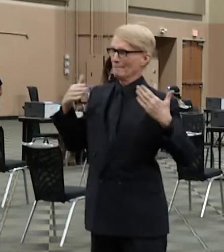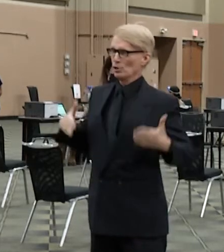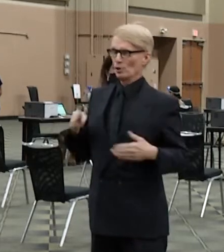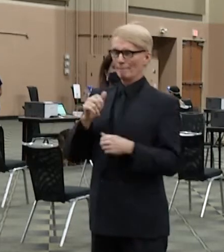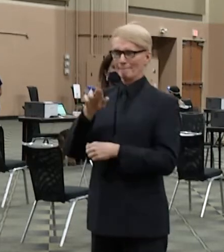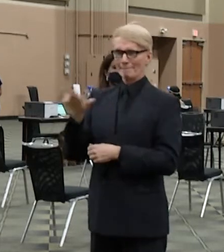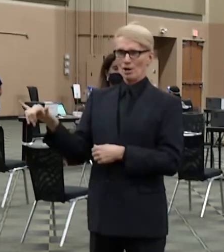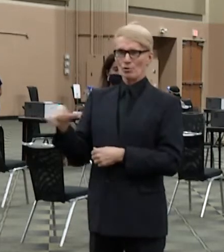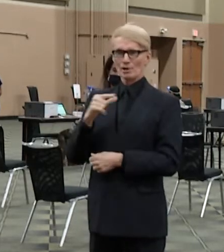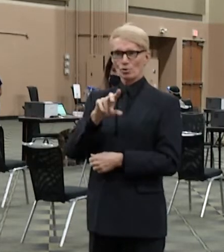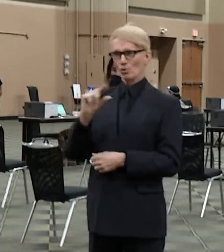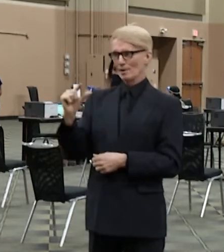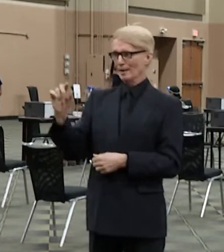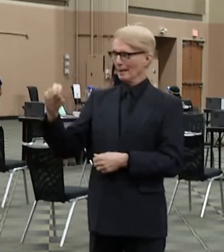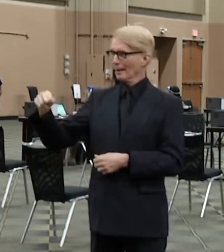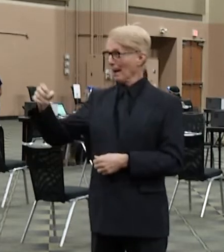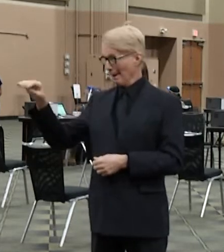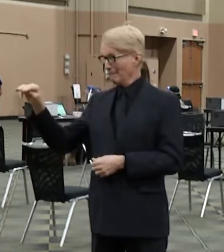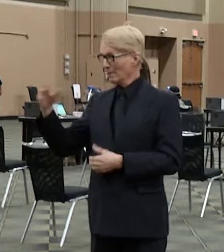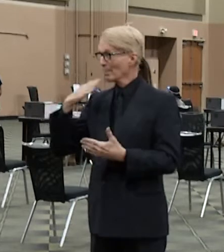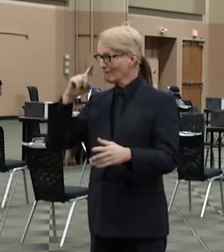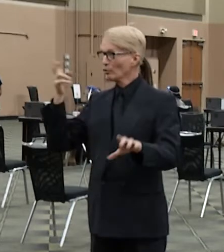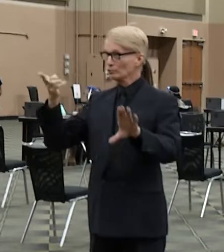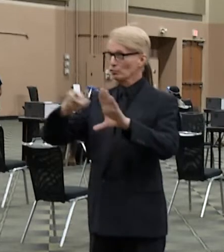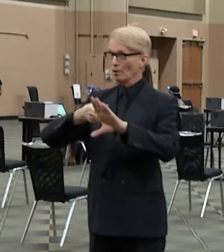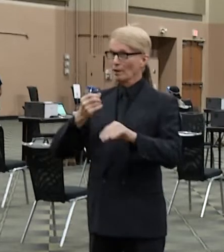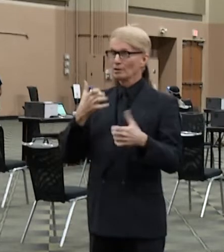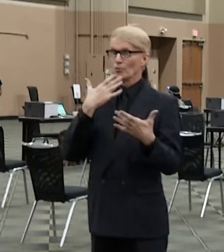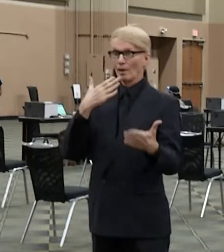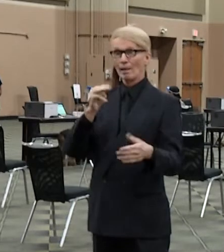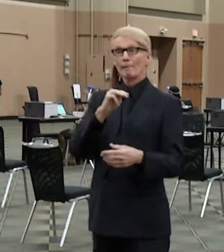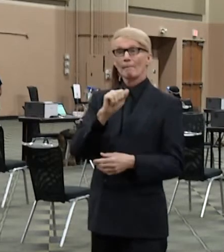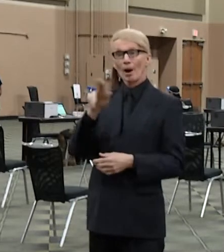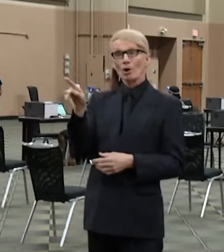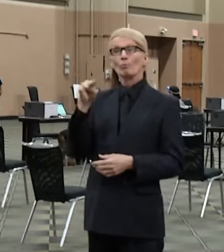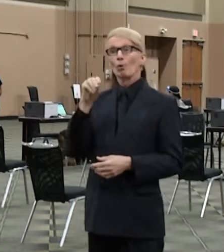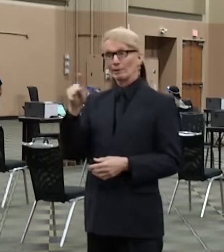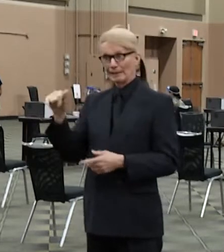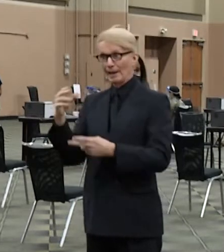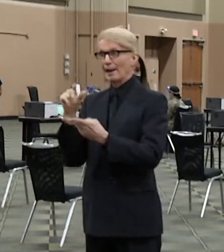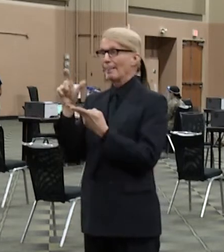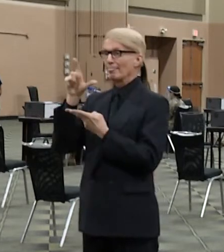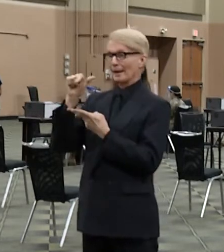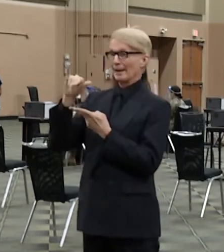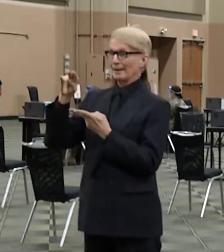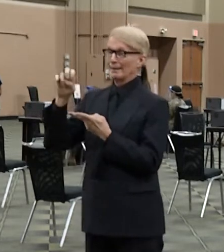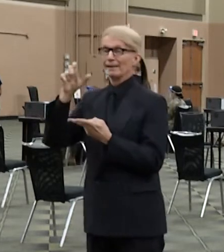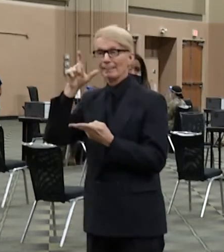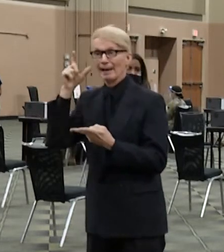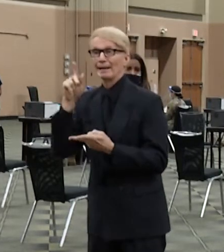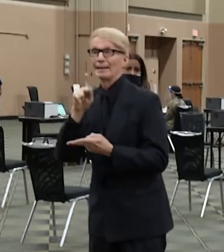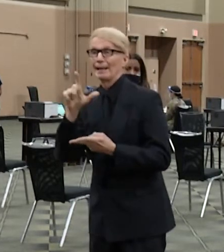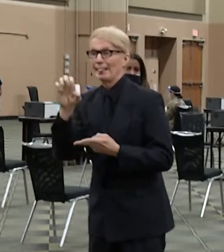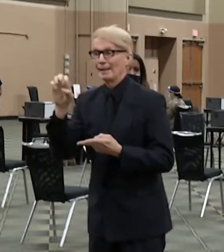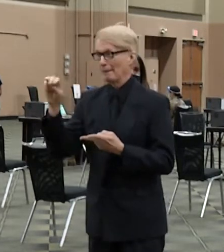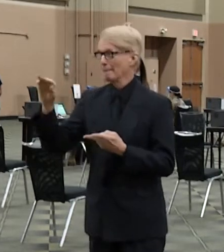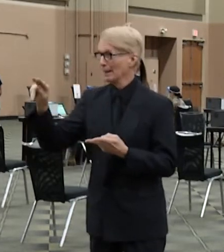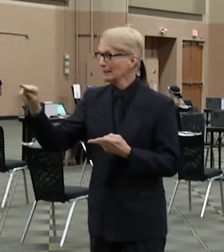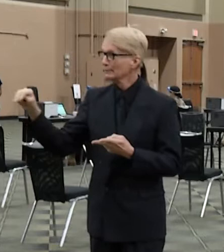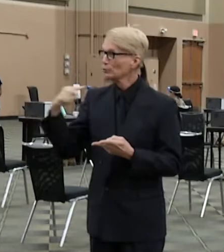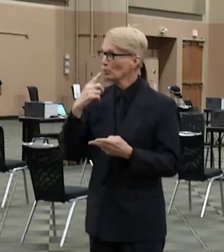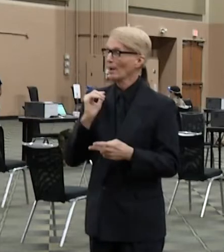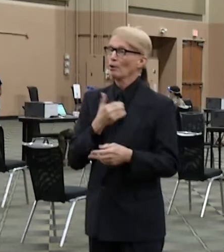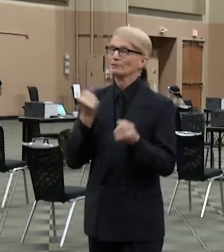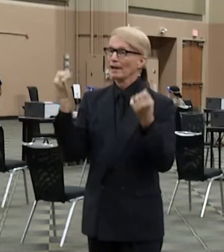Thank you all for joining us. I also want to acknowledge Mark Mokita and Lainey Kleeman, who are our sign language